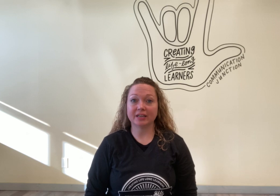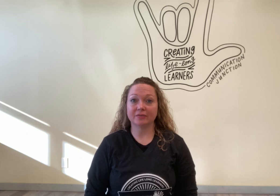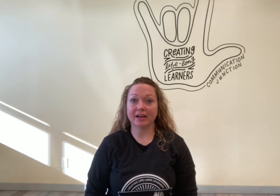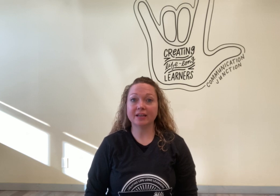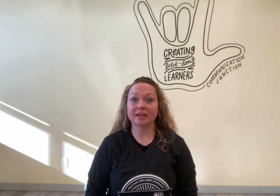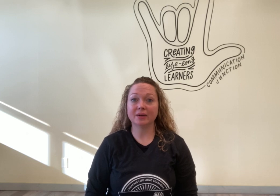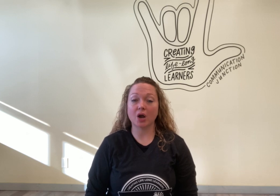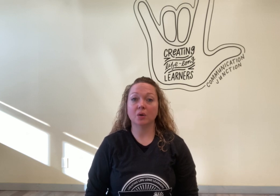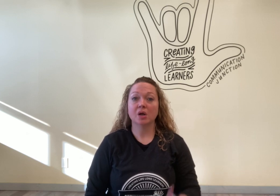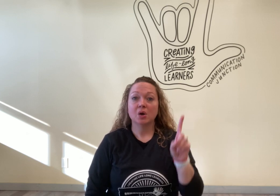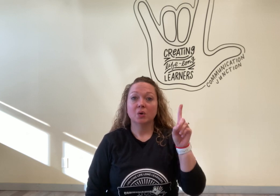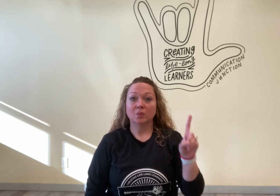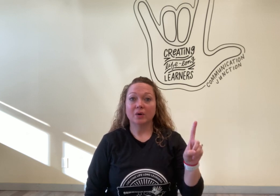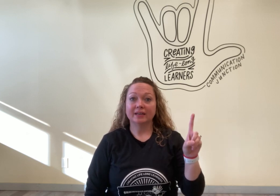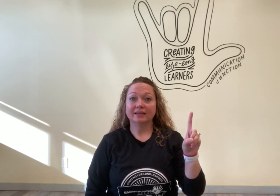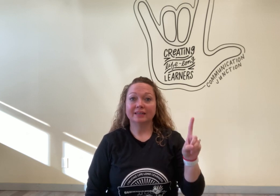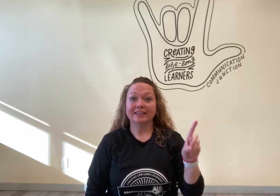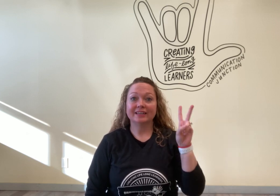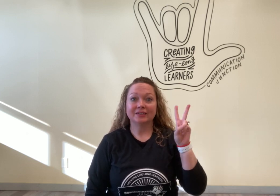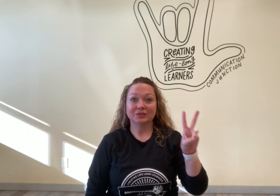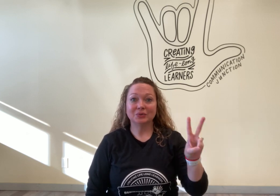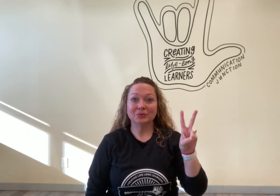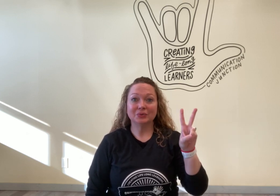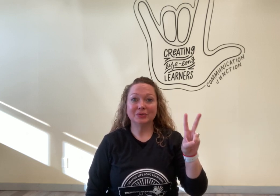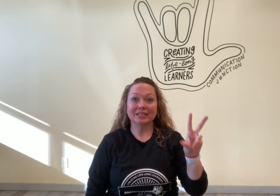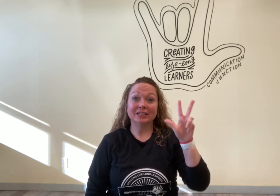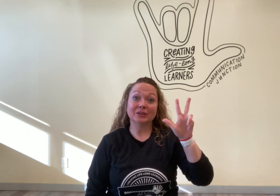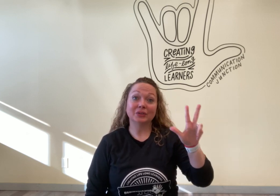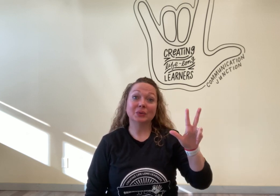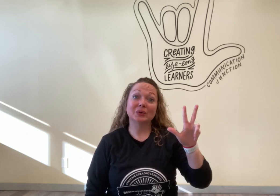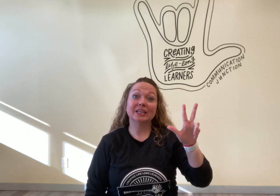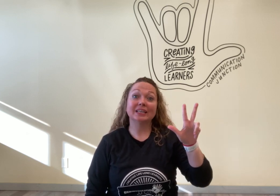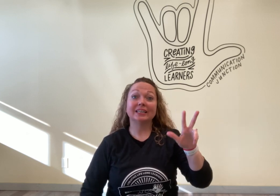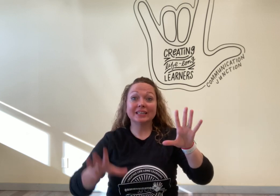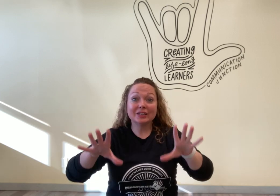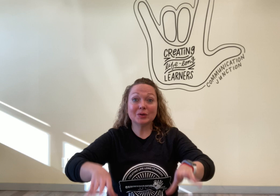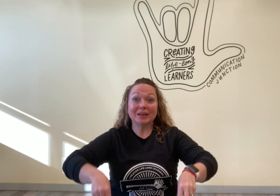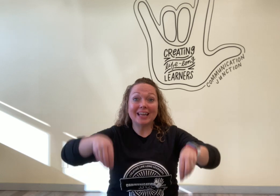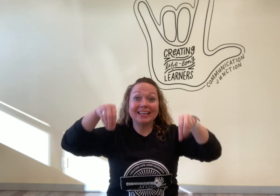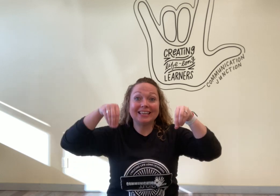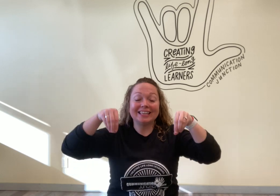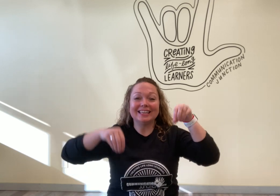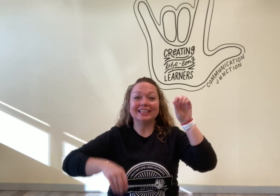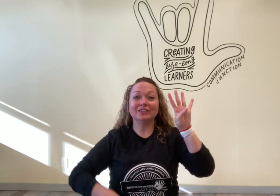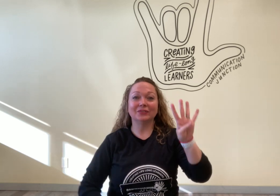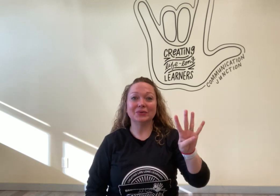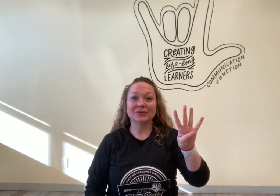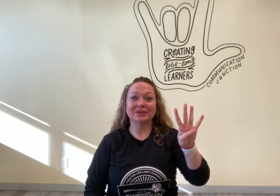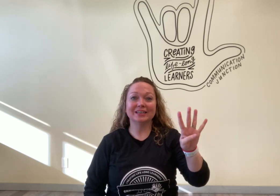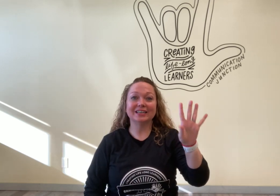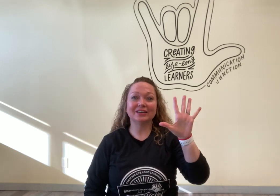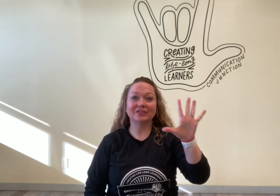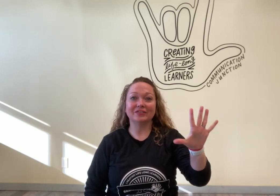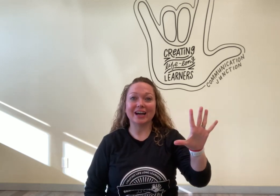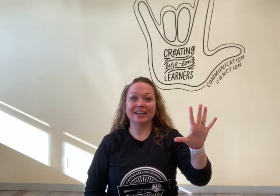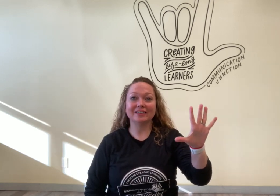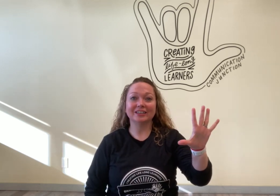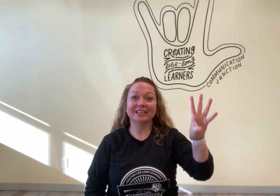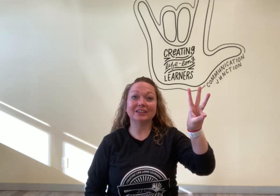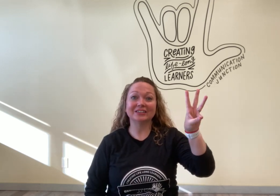Ready? Here we go. 1 little, 2 little, 3 little blankies, 4 little, 5 little,